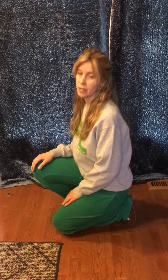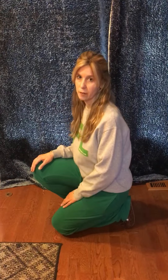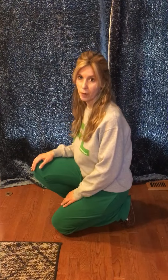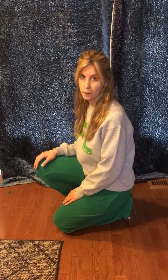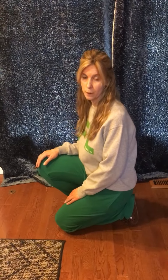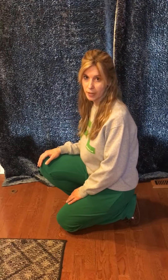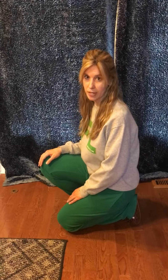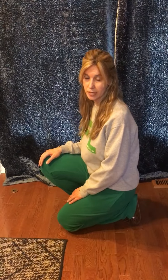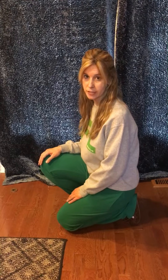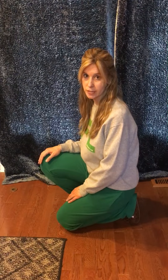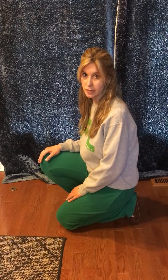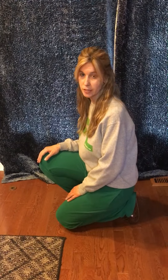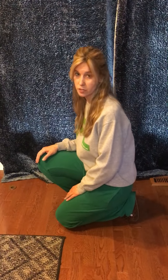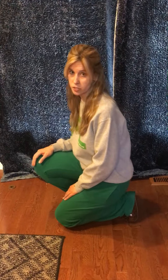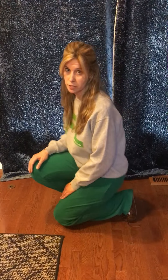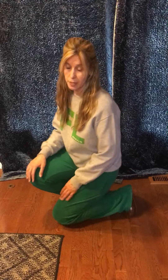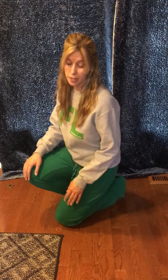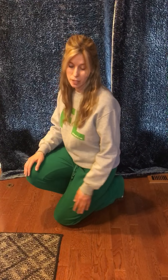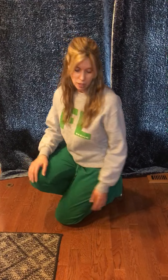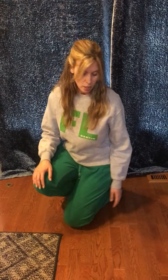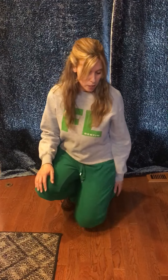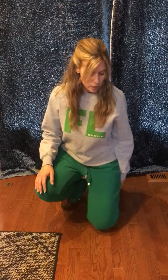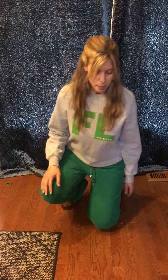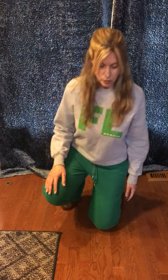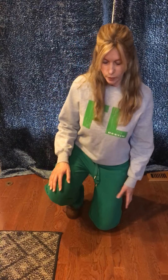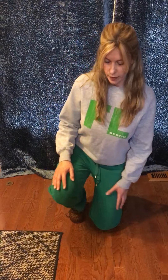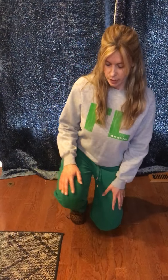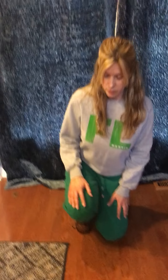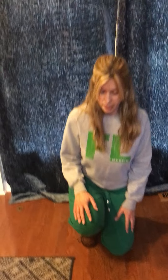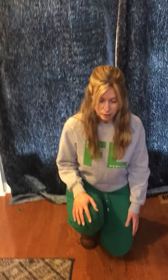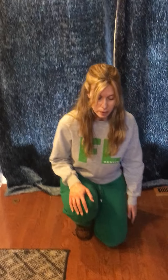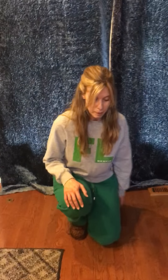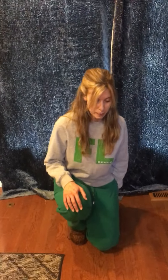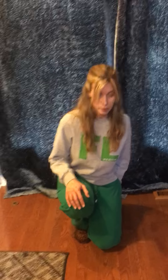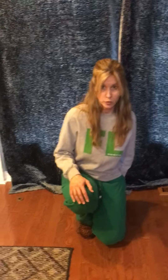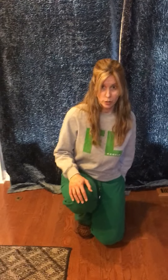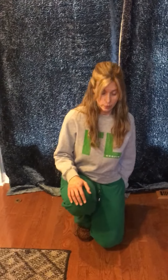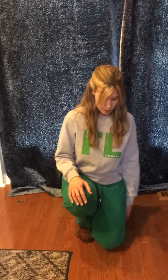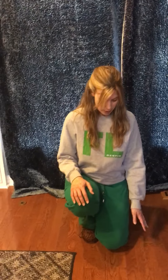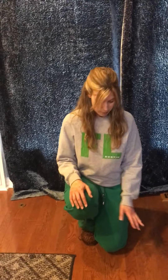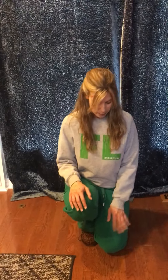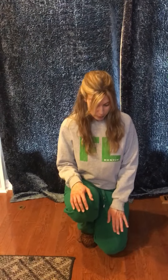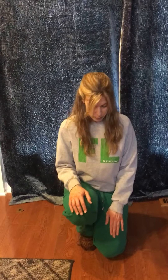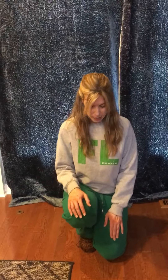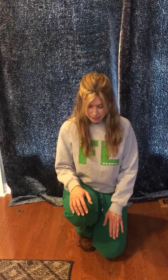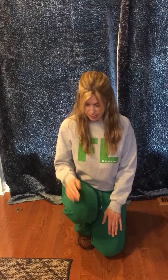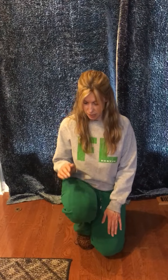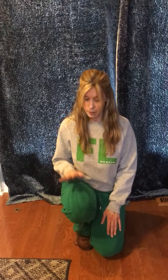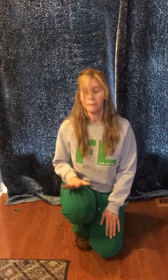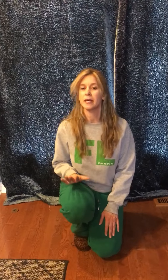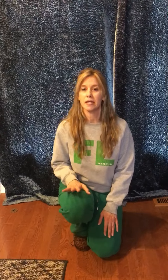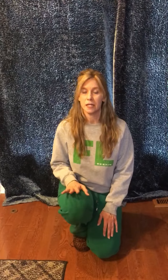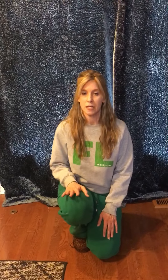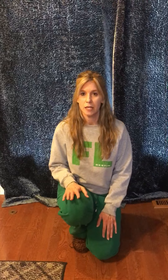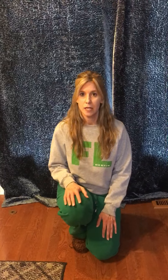can pop up again easily in just a minute. So when they go down, my blue toe is bent, my blue knee is down, my pink knee